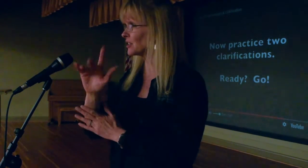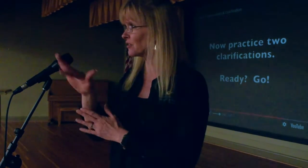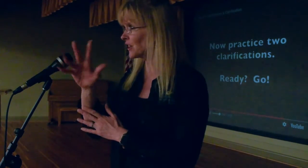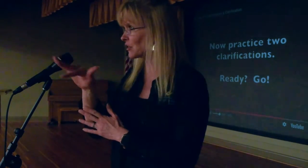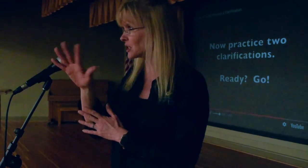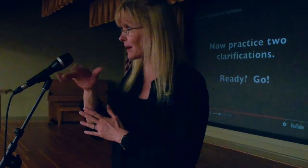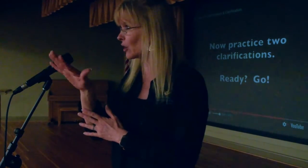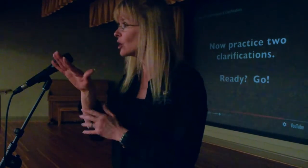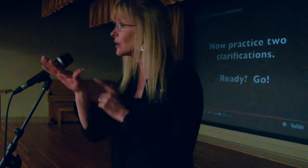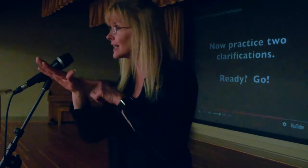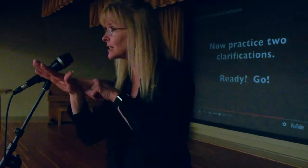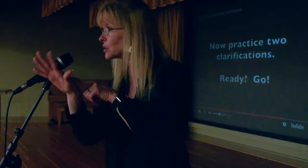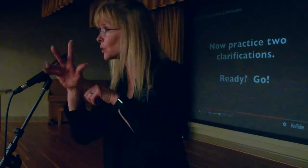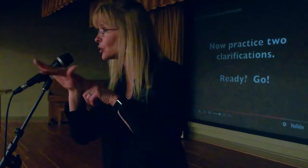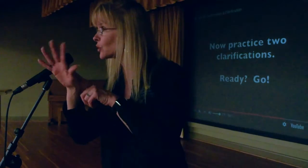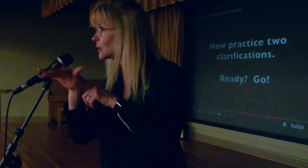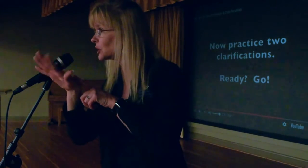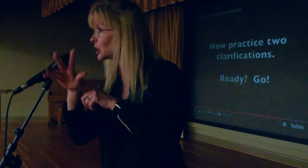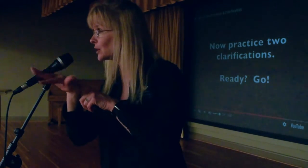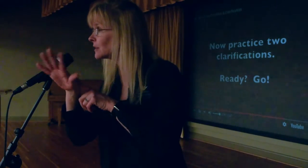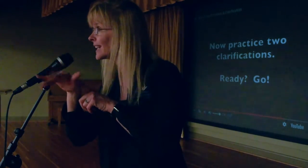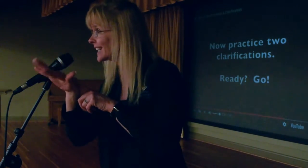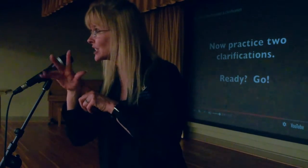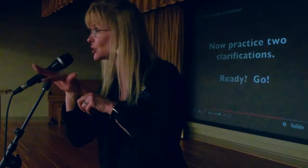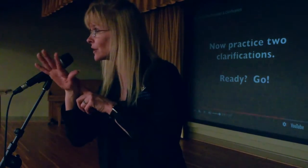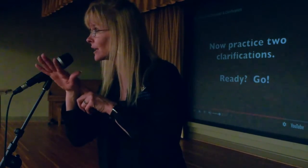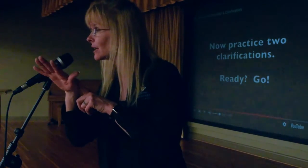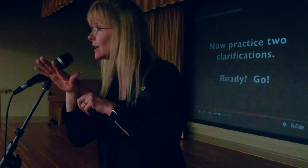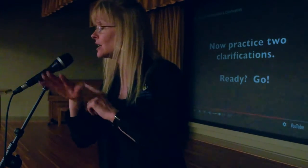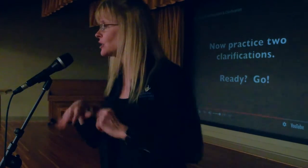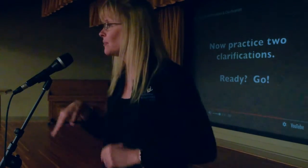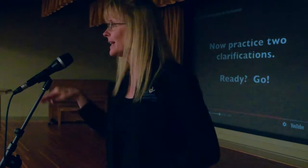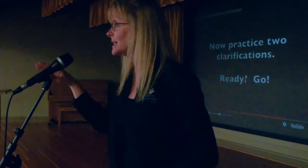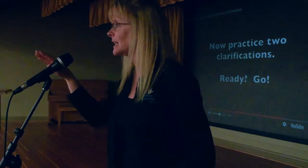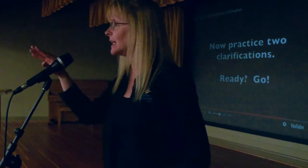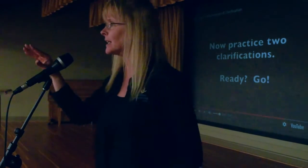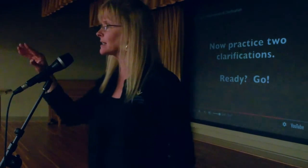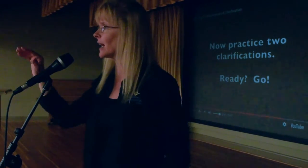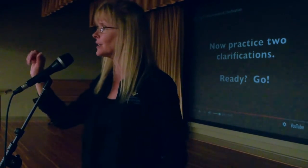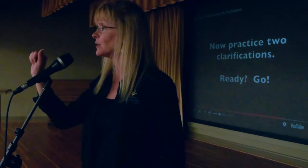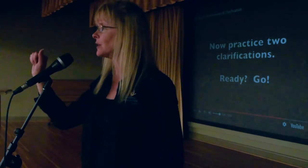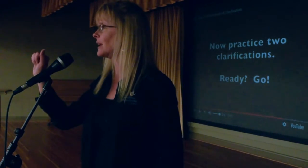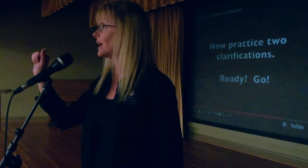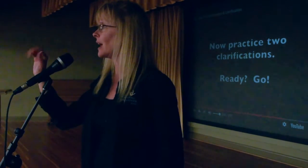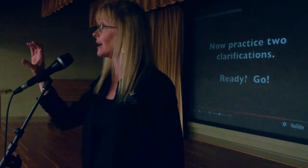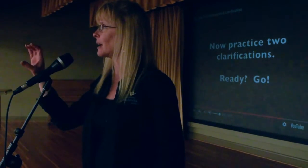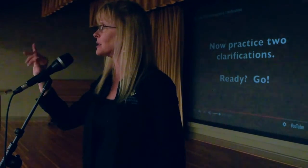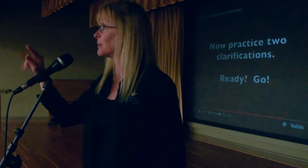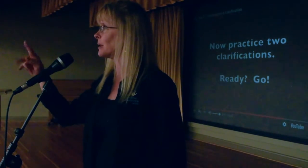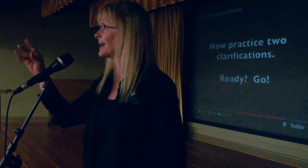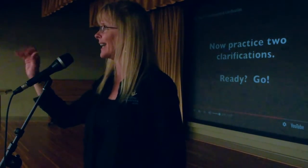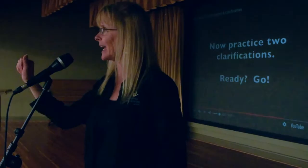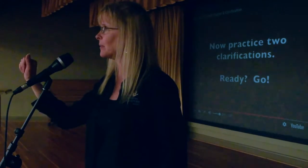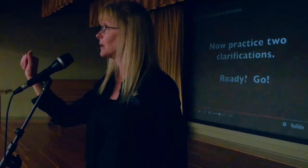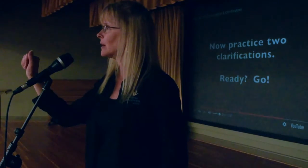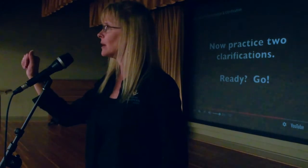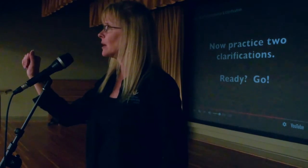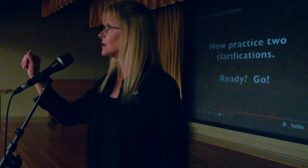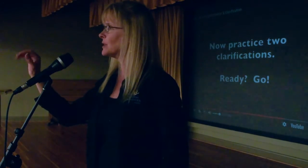to finger spell. This is a word you're going to learn in this unit. So basically it's like doing the I'm spelling my name. You see